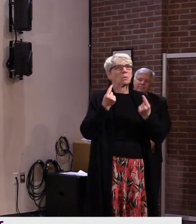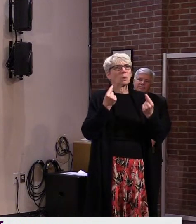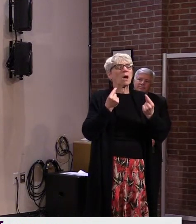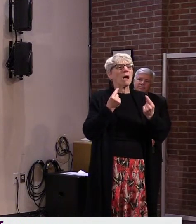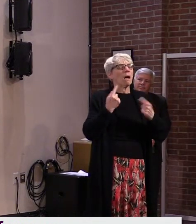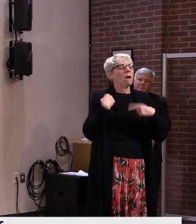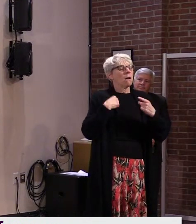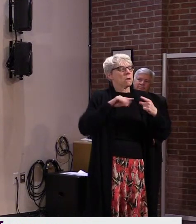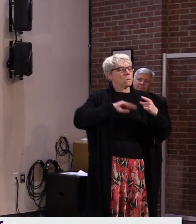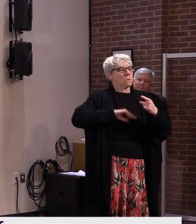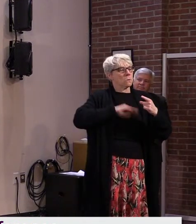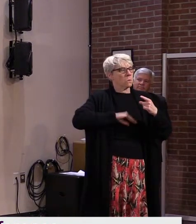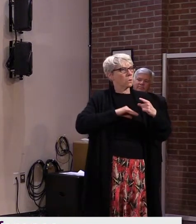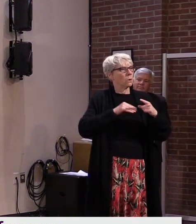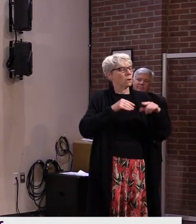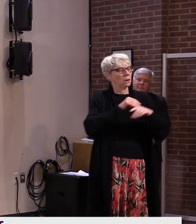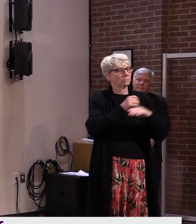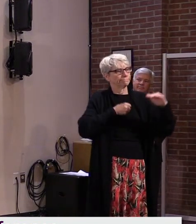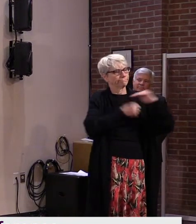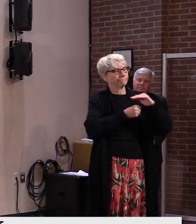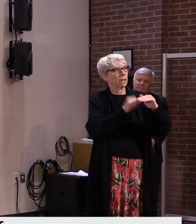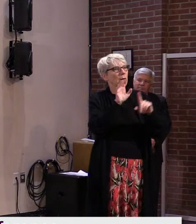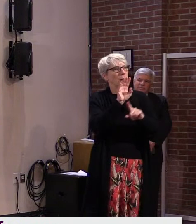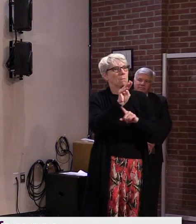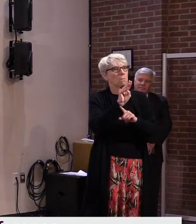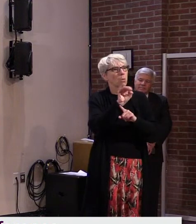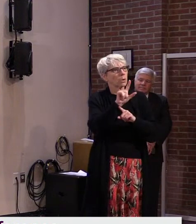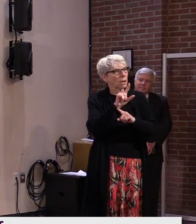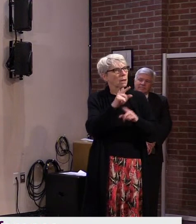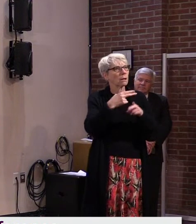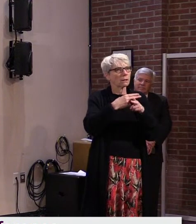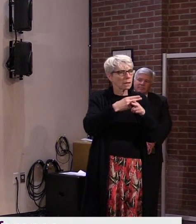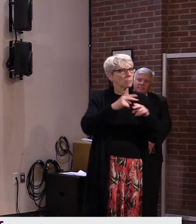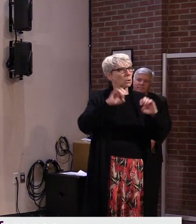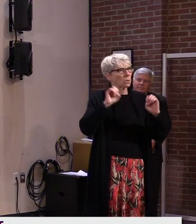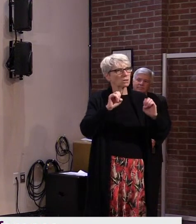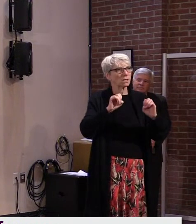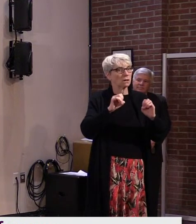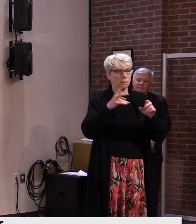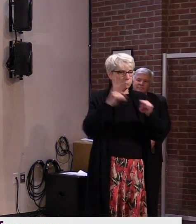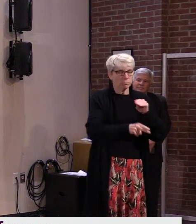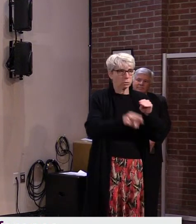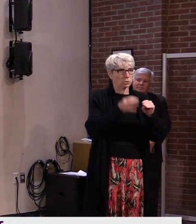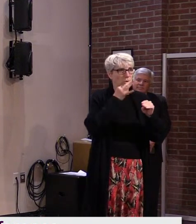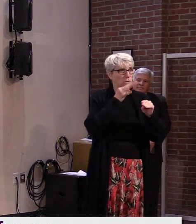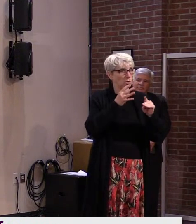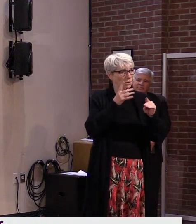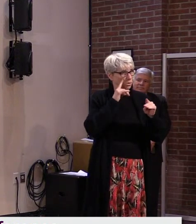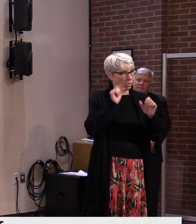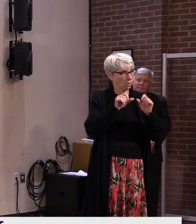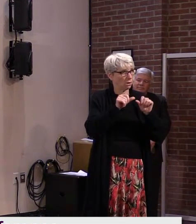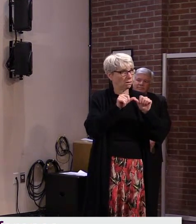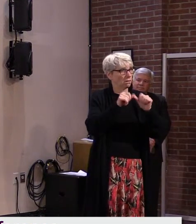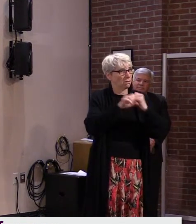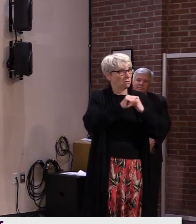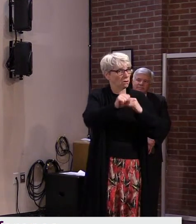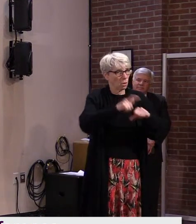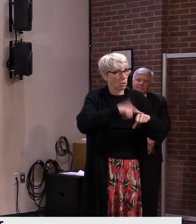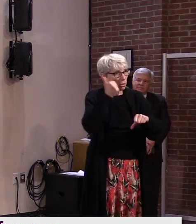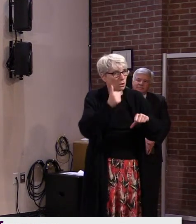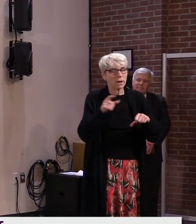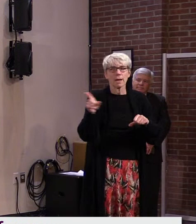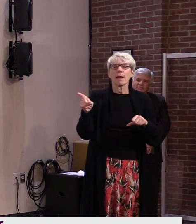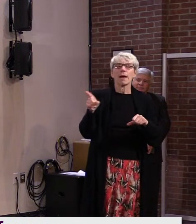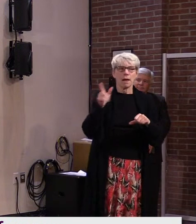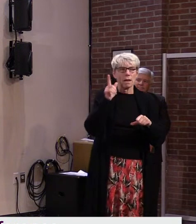groups. I was in a meeting yesterday with my team, and we'll have more information, more news